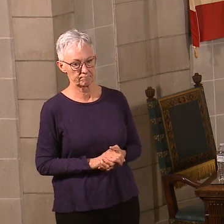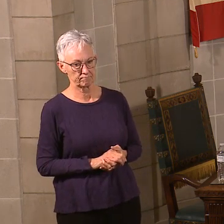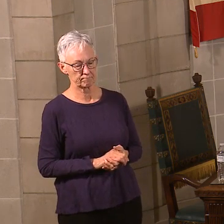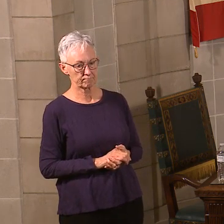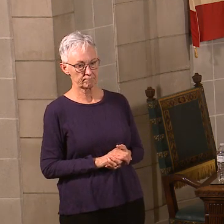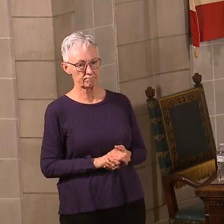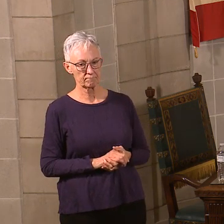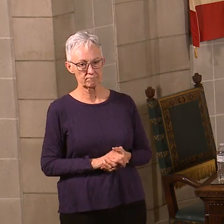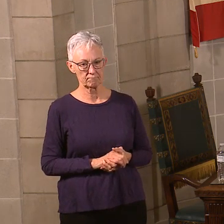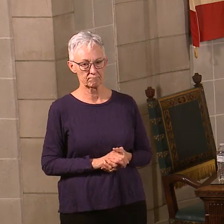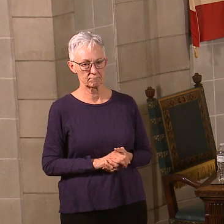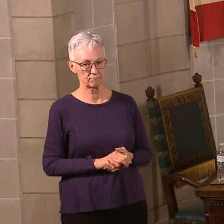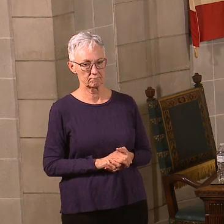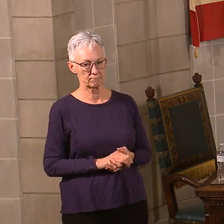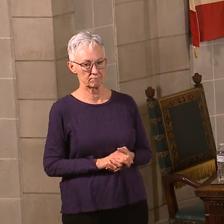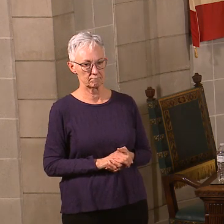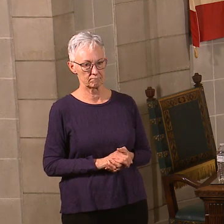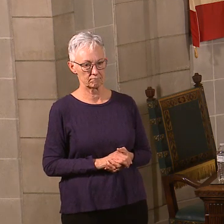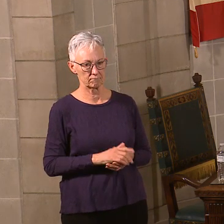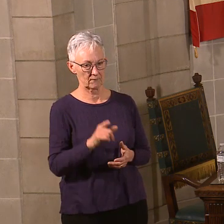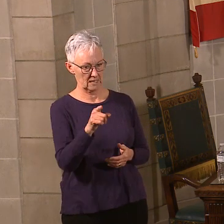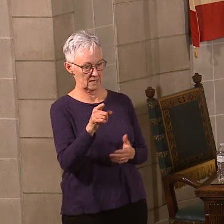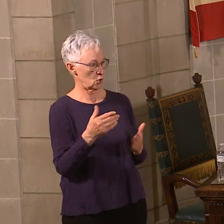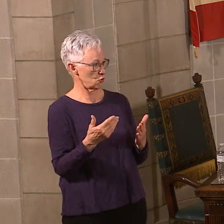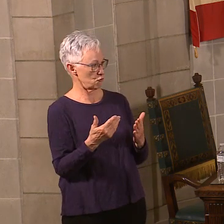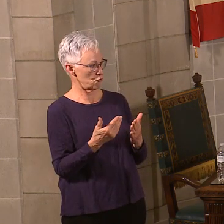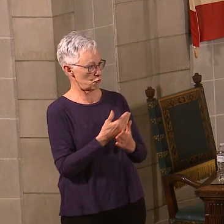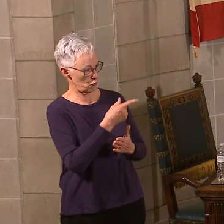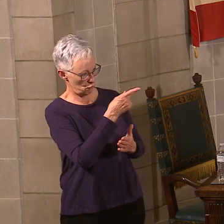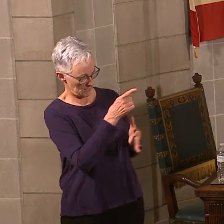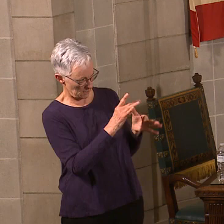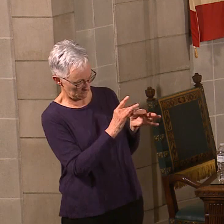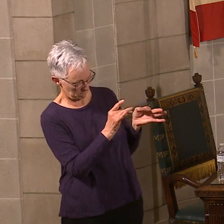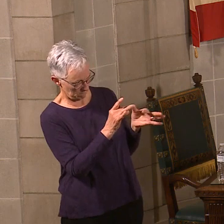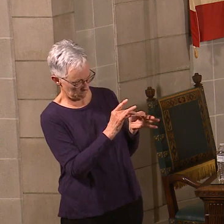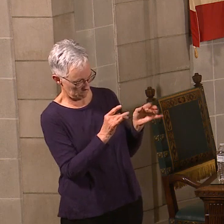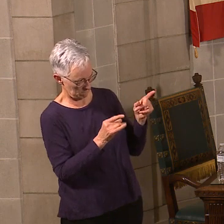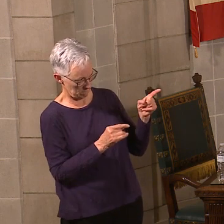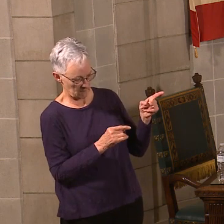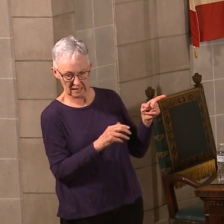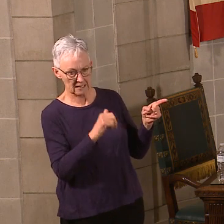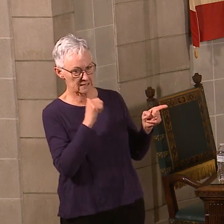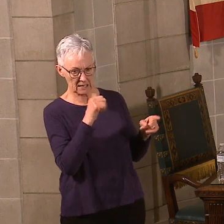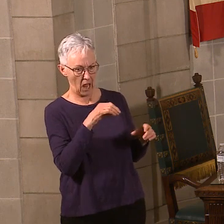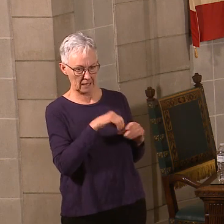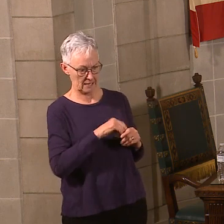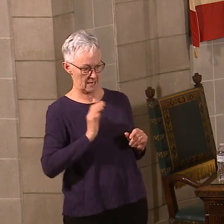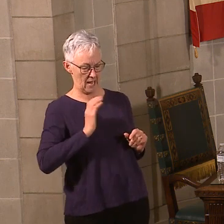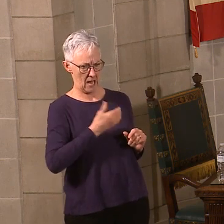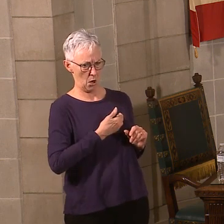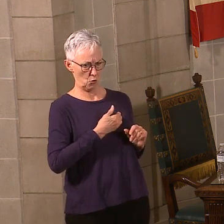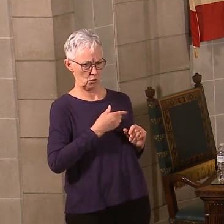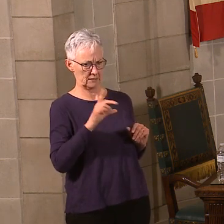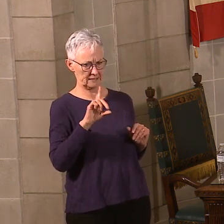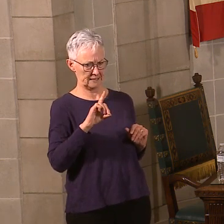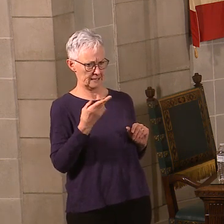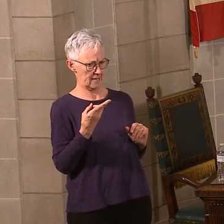staying home, which was it's not part of your directed health measures, is this kind of a